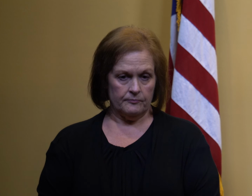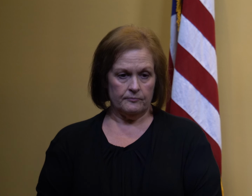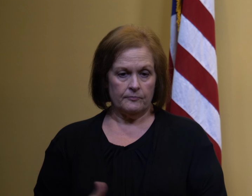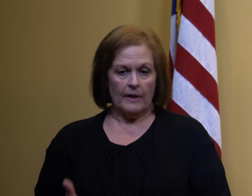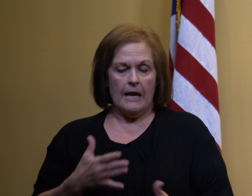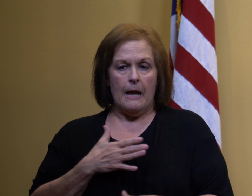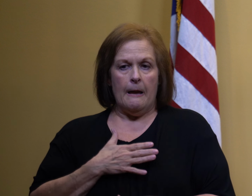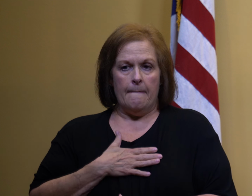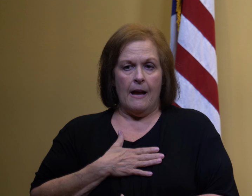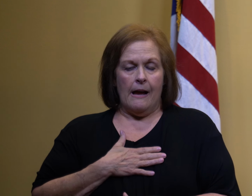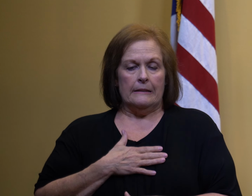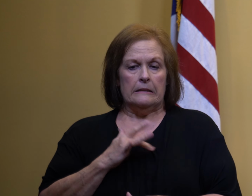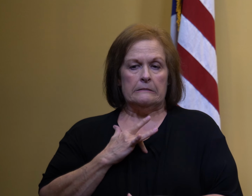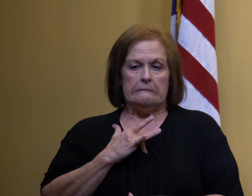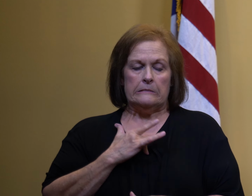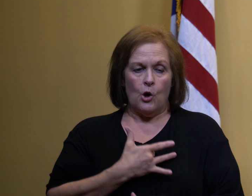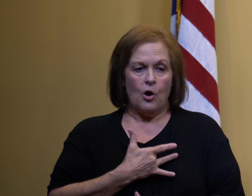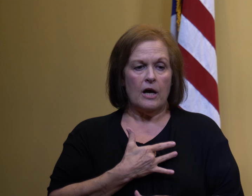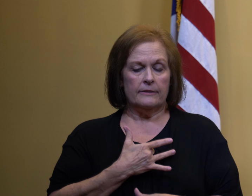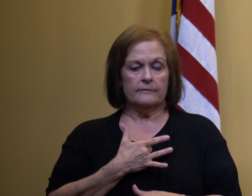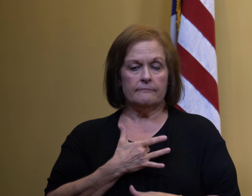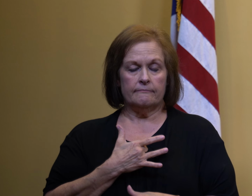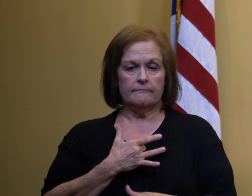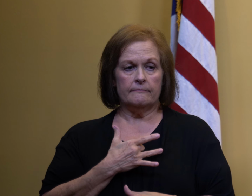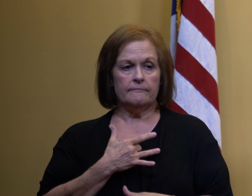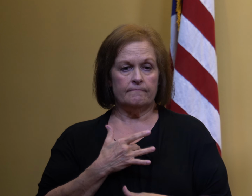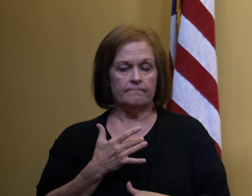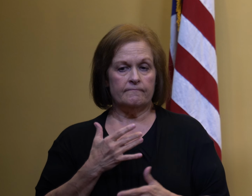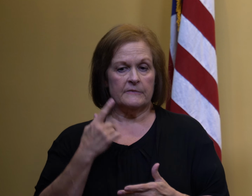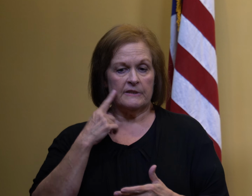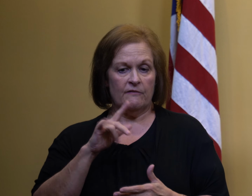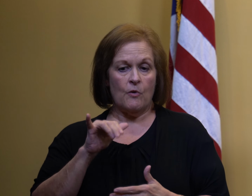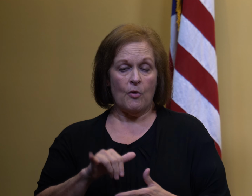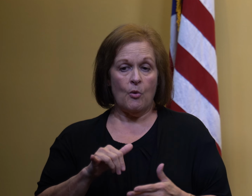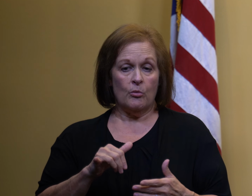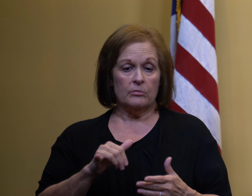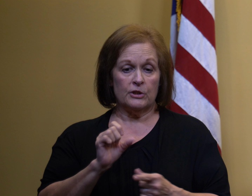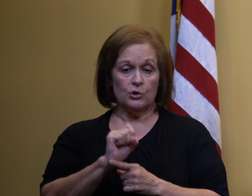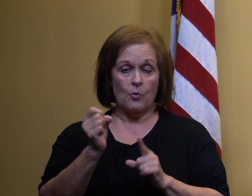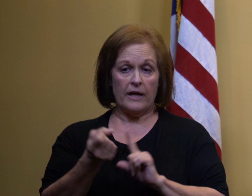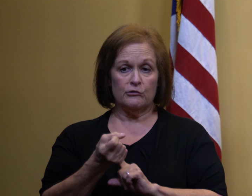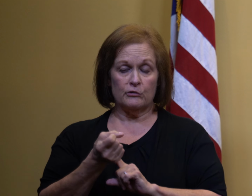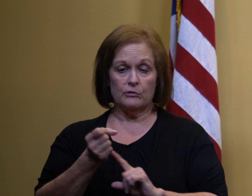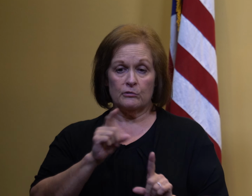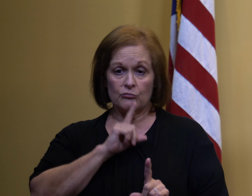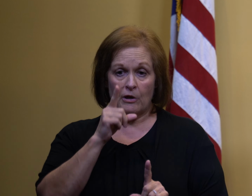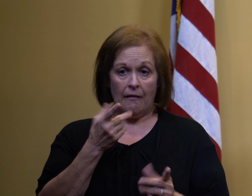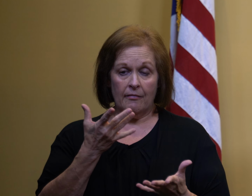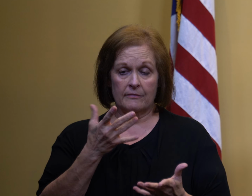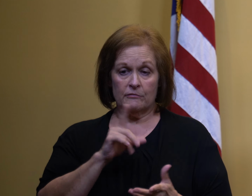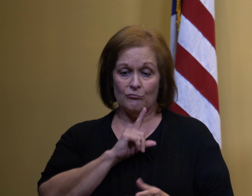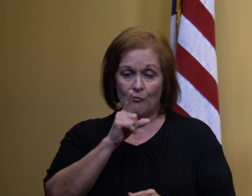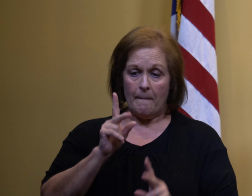you know, my heart always gets full. These incidents are real. You know, it's real life. It's real people.